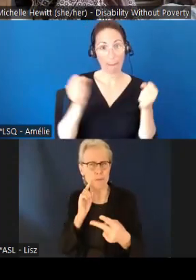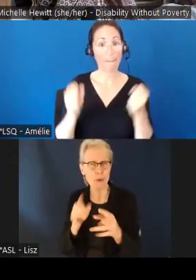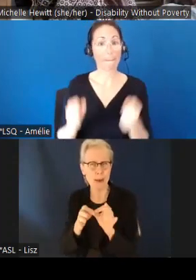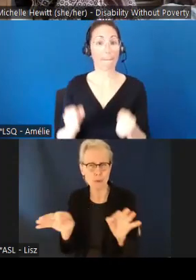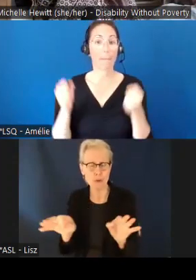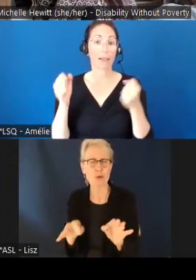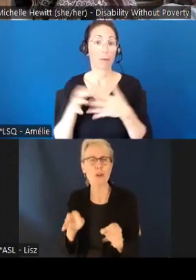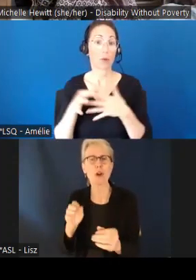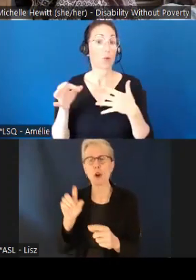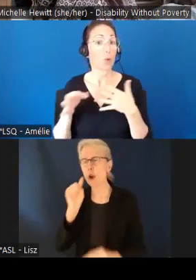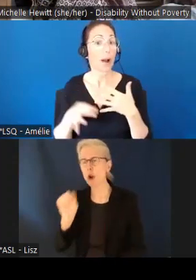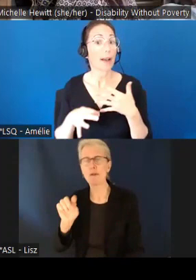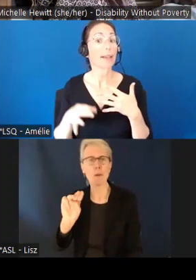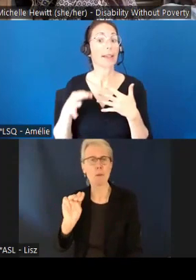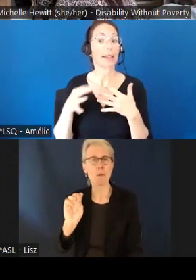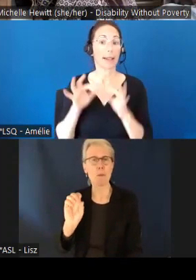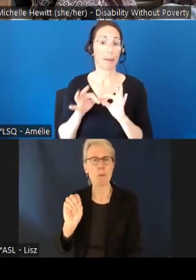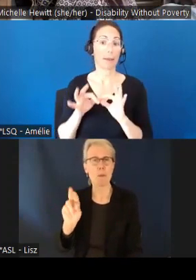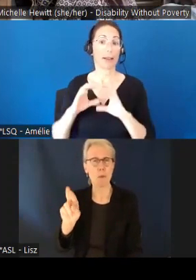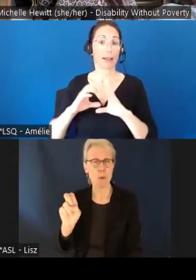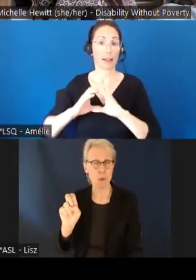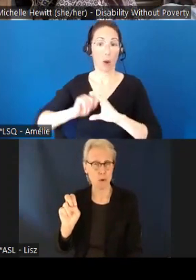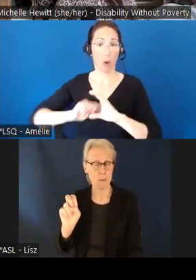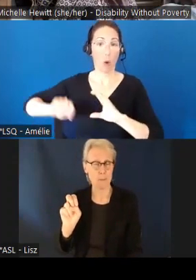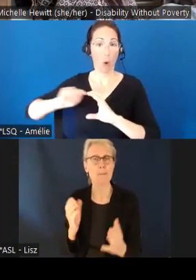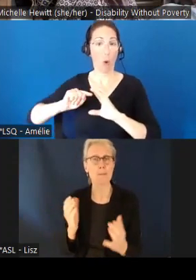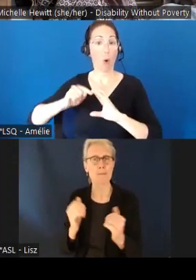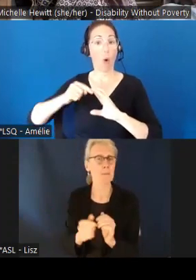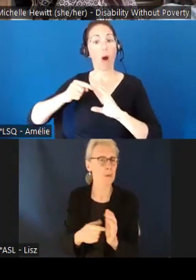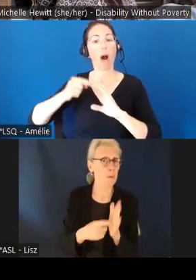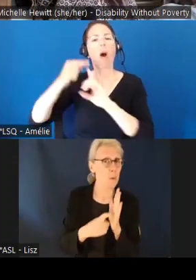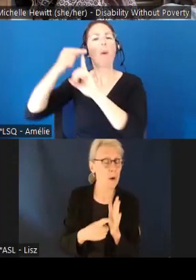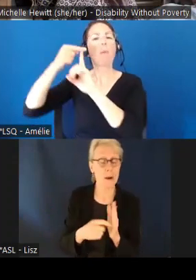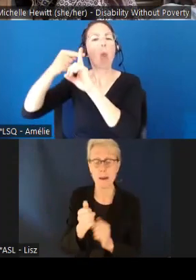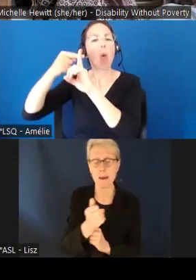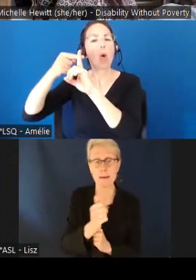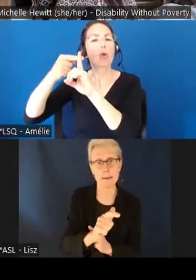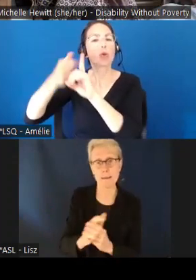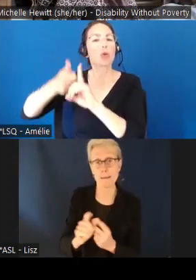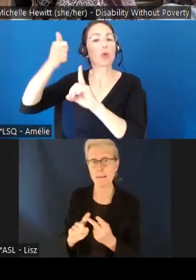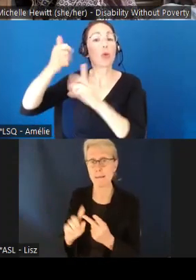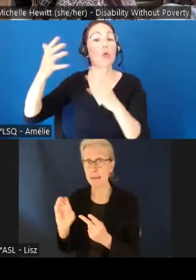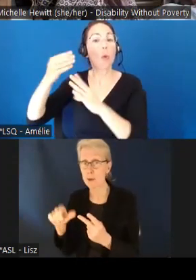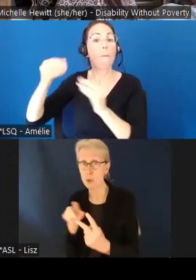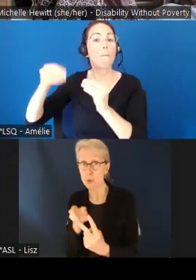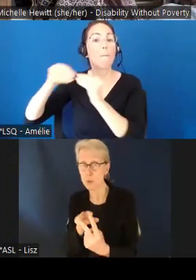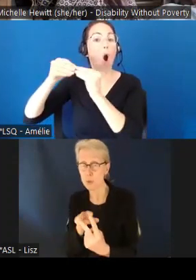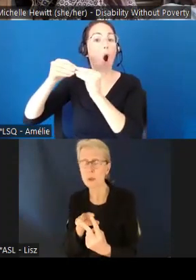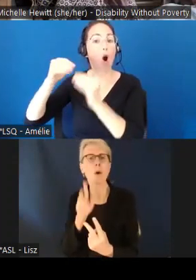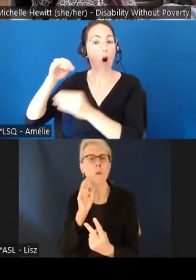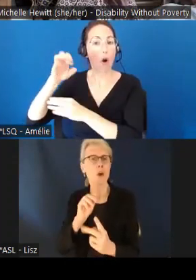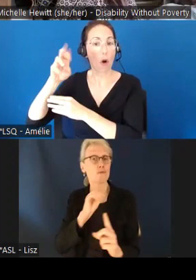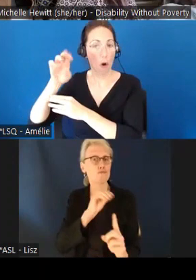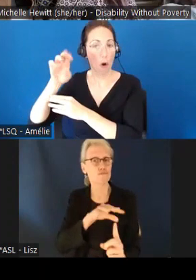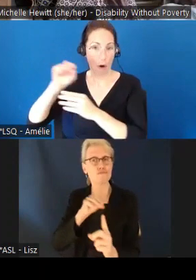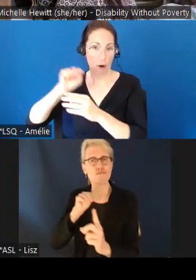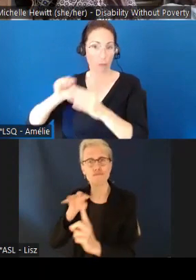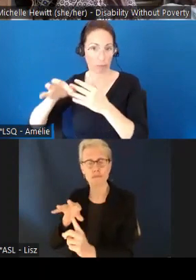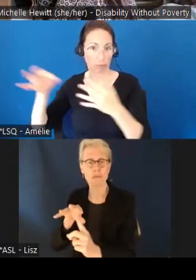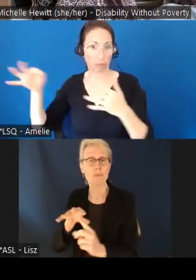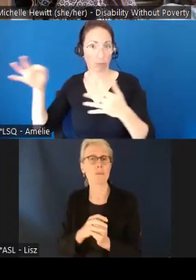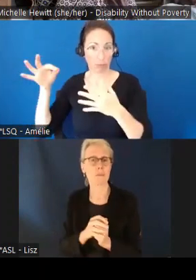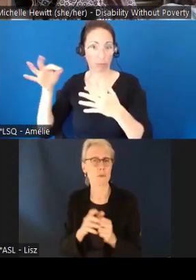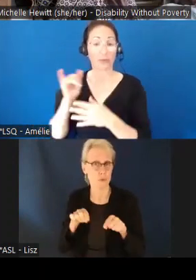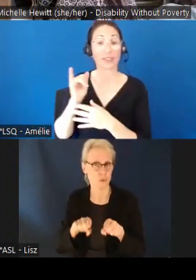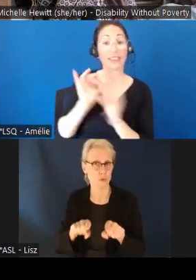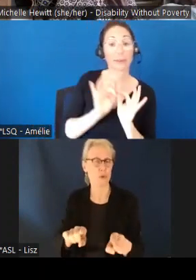More. For those who require ASL or LSQ interpretation, we will be spotlighting those components